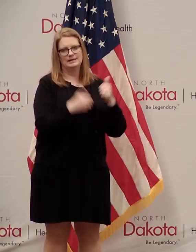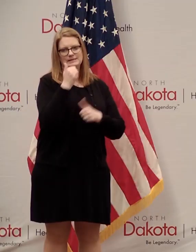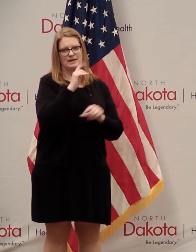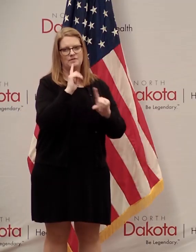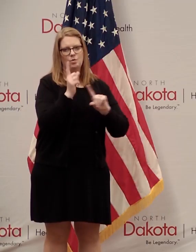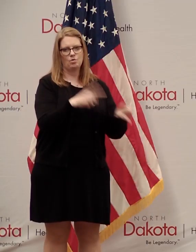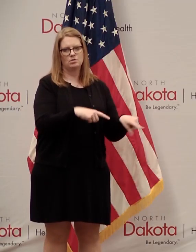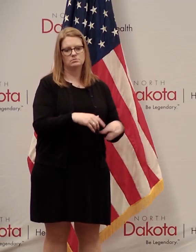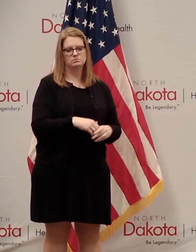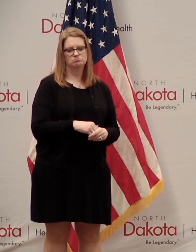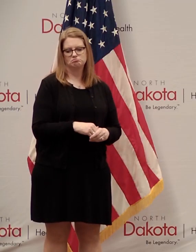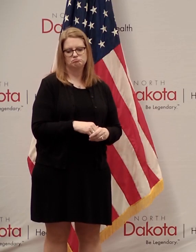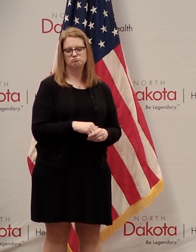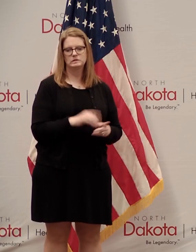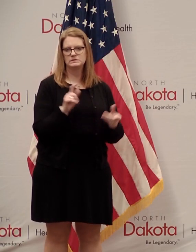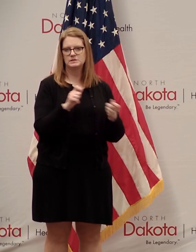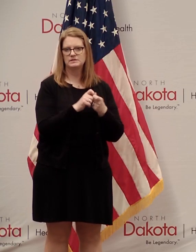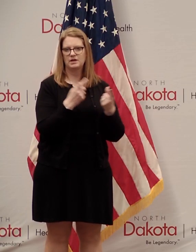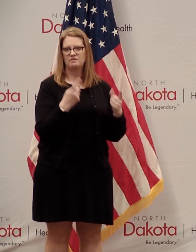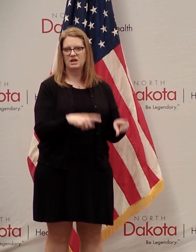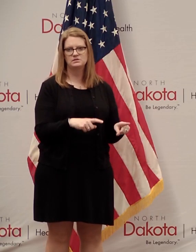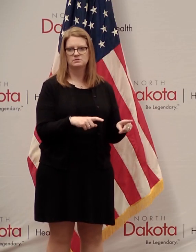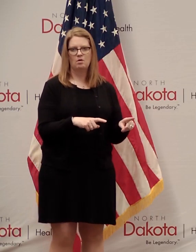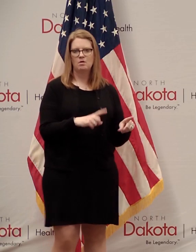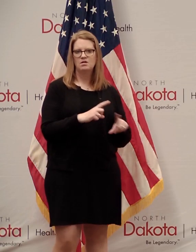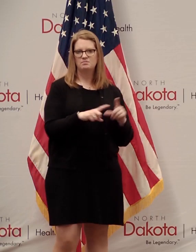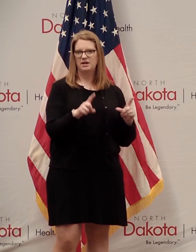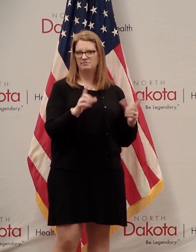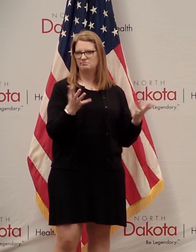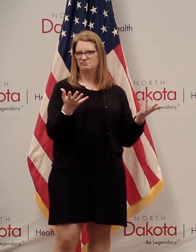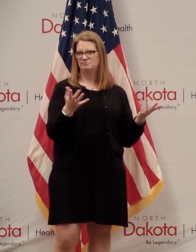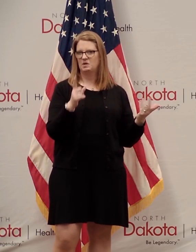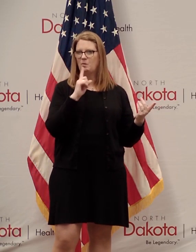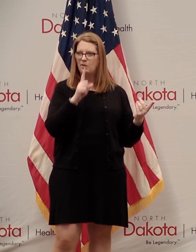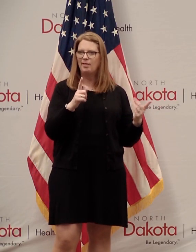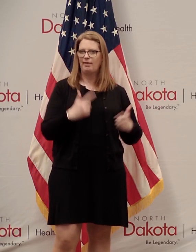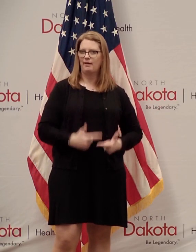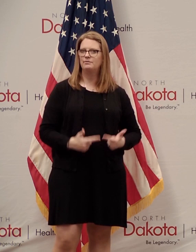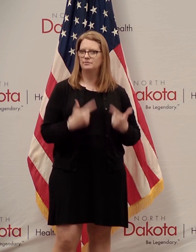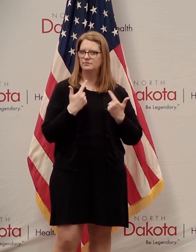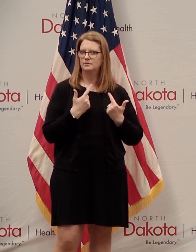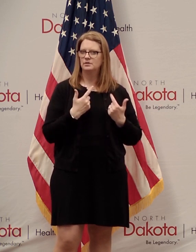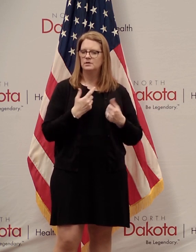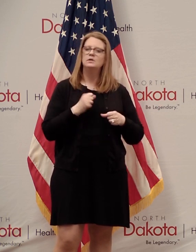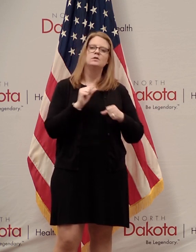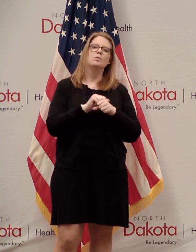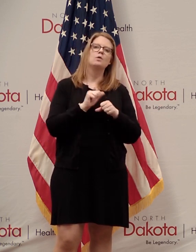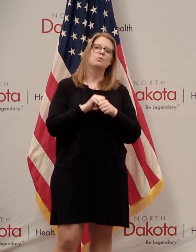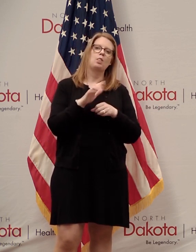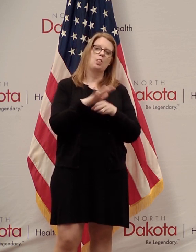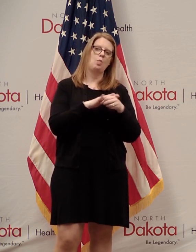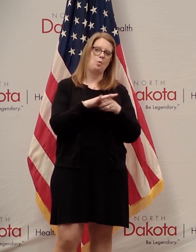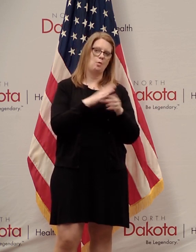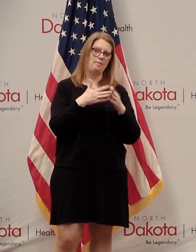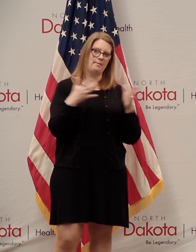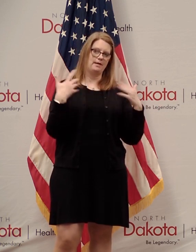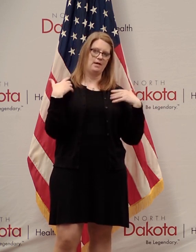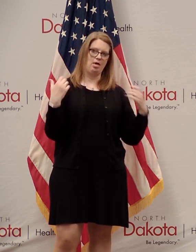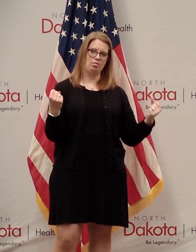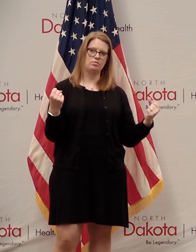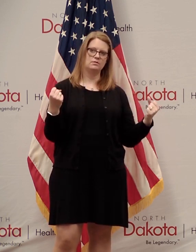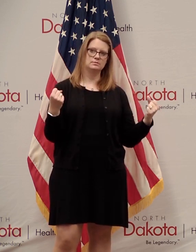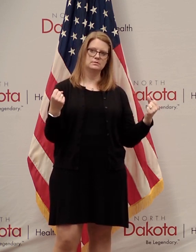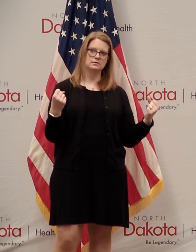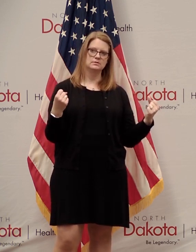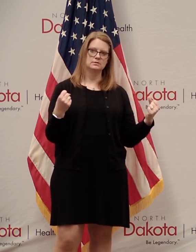No specific events, but just reality where we're working with local public health officials and making sure that we've got